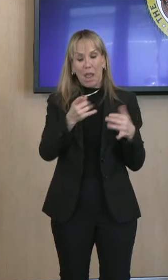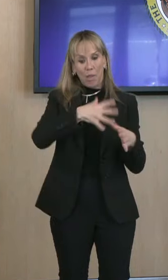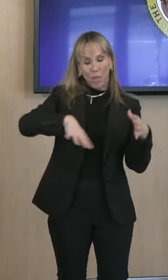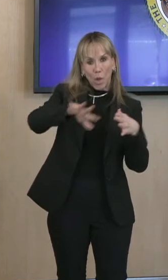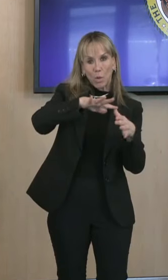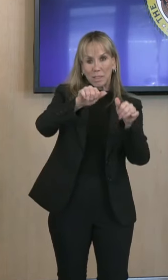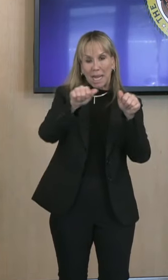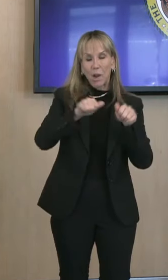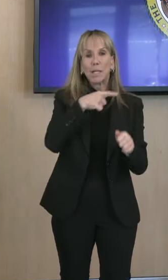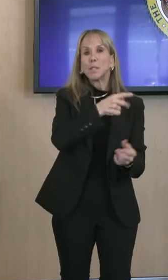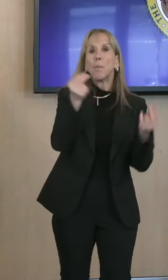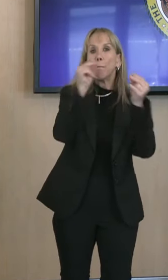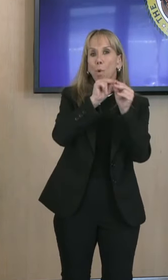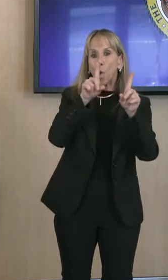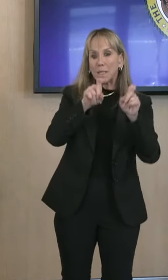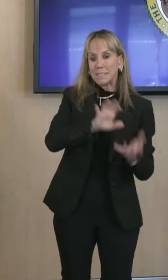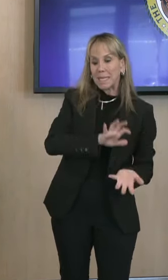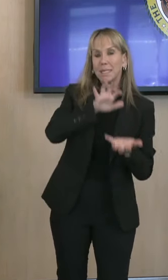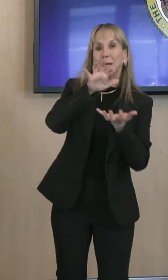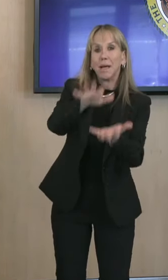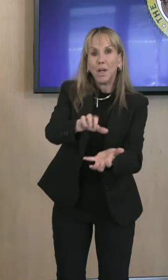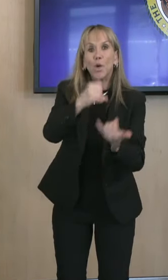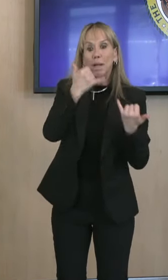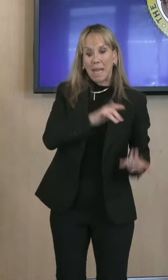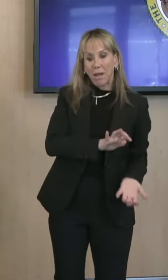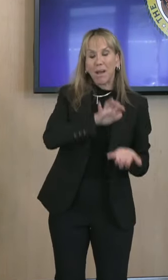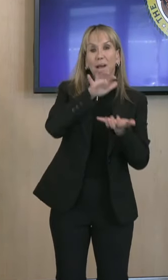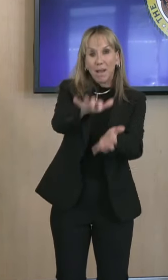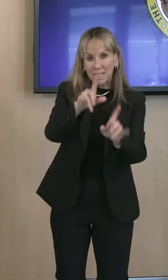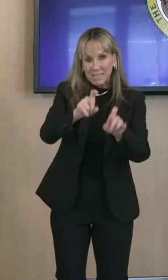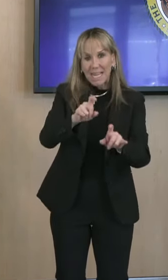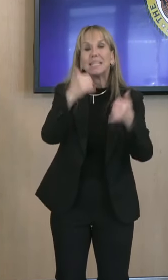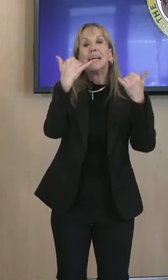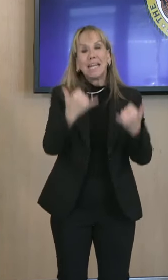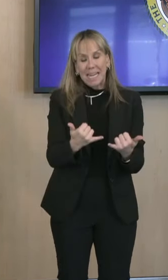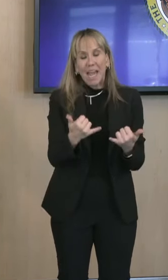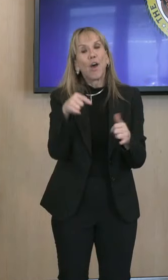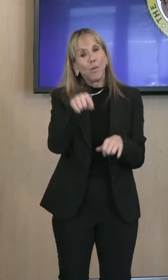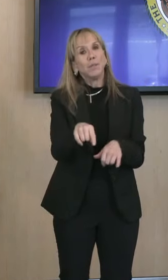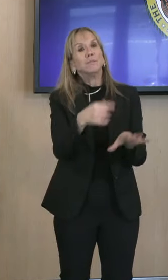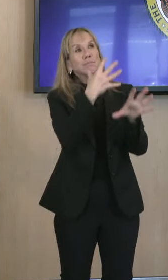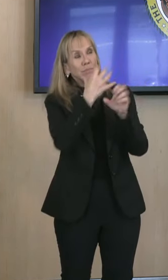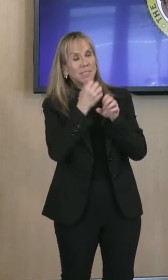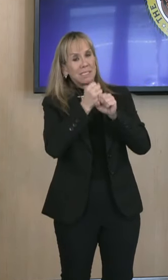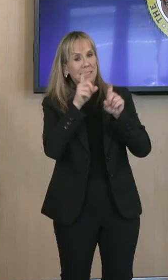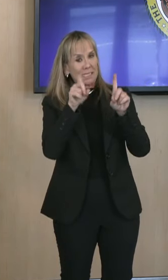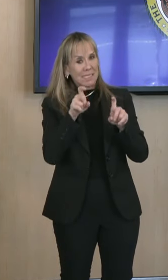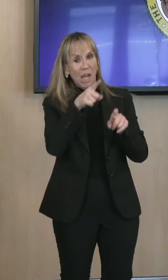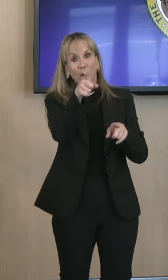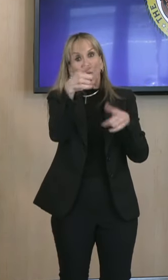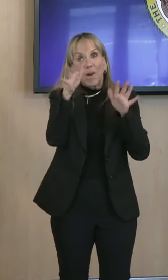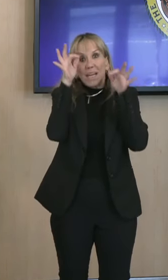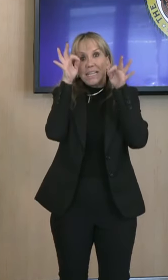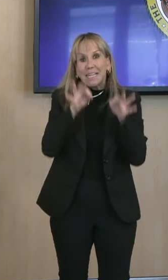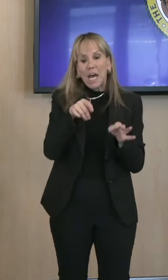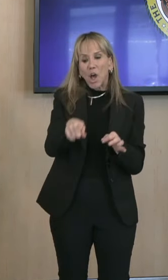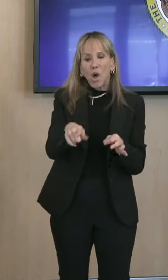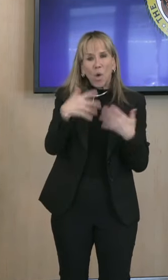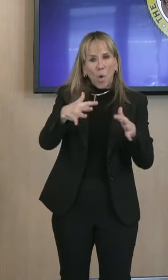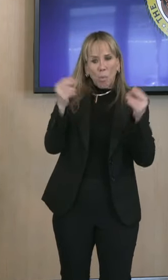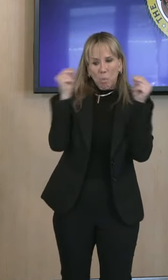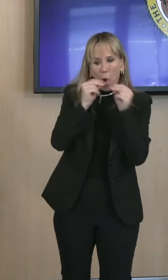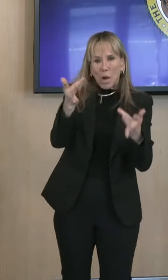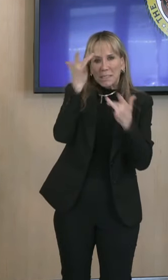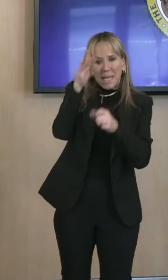in those areas, rather than that is a sicker population where the disease burden and the rate